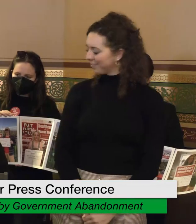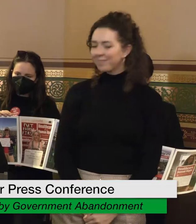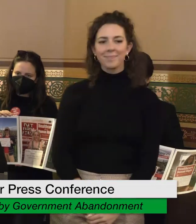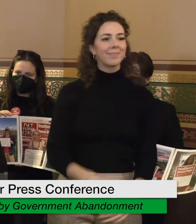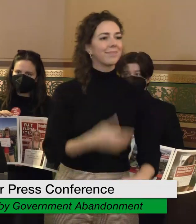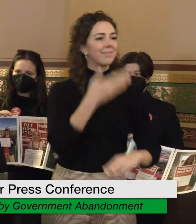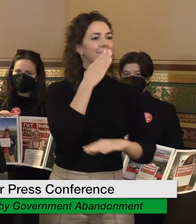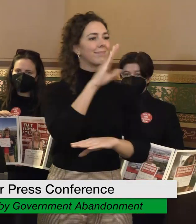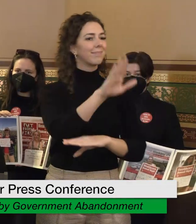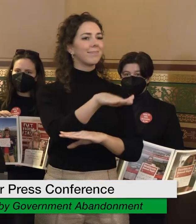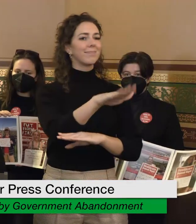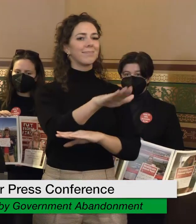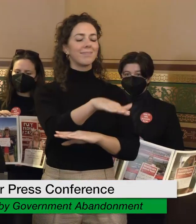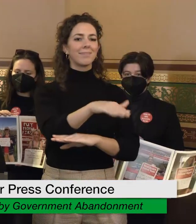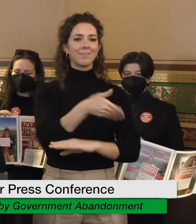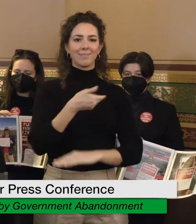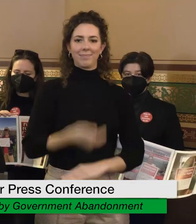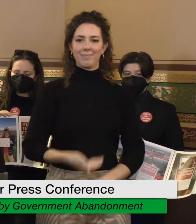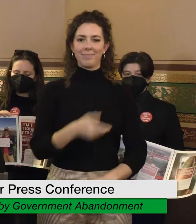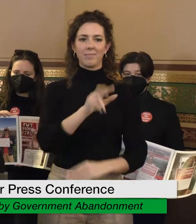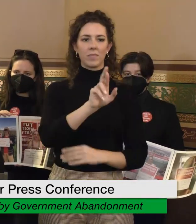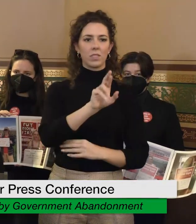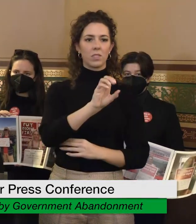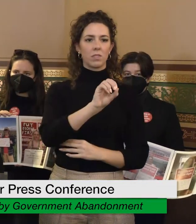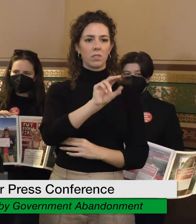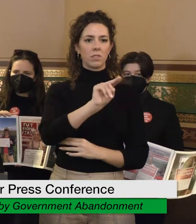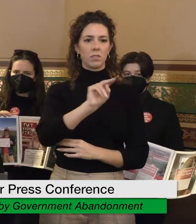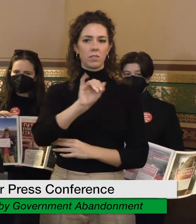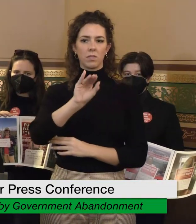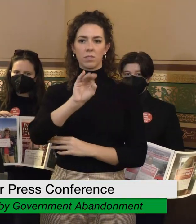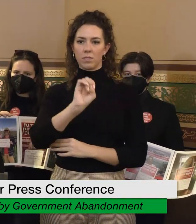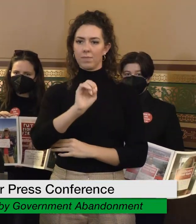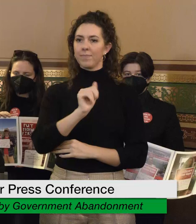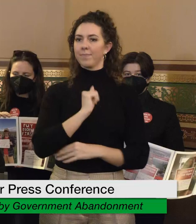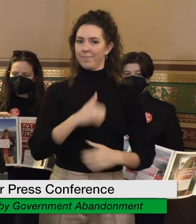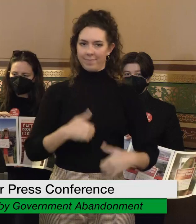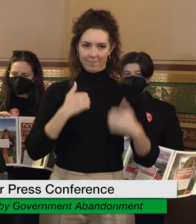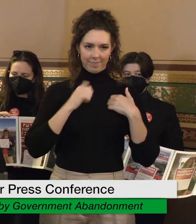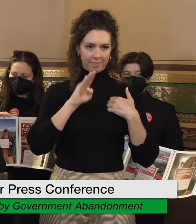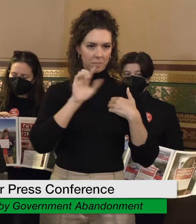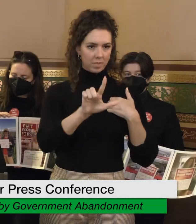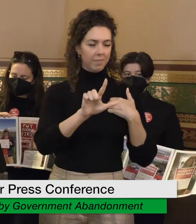Good afternoon. My name is Ronnie B. Little, and I live in Burlington.